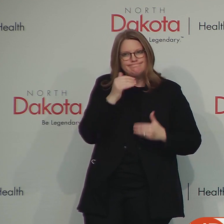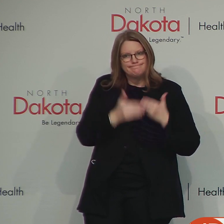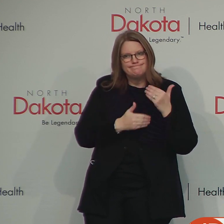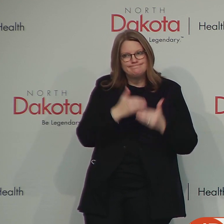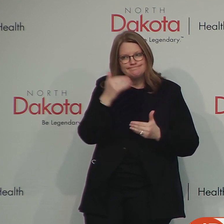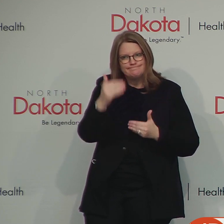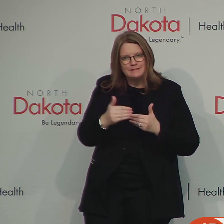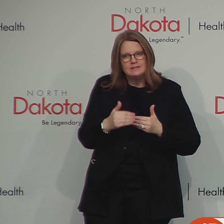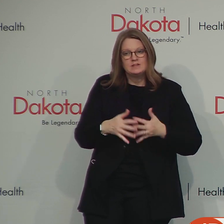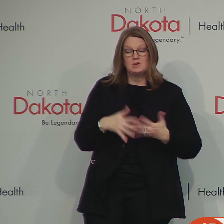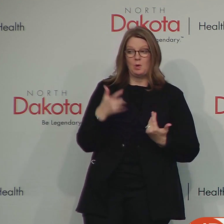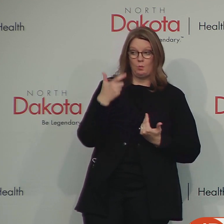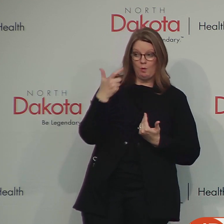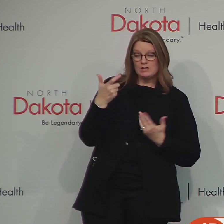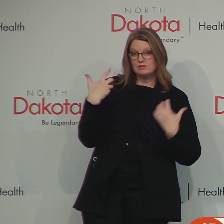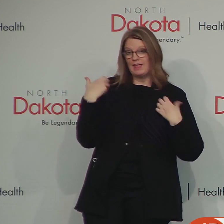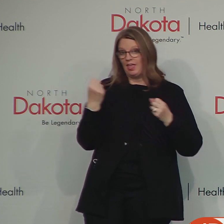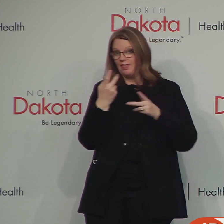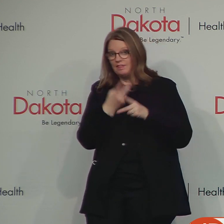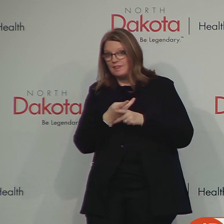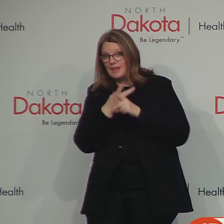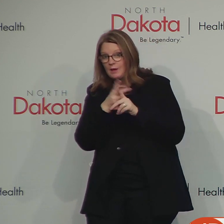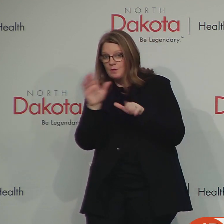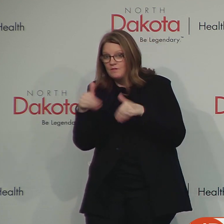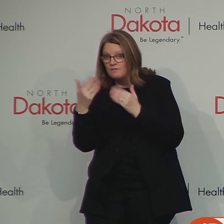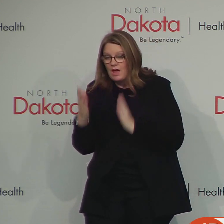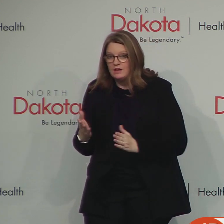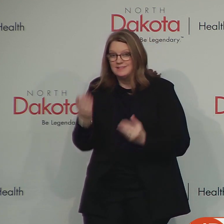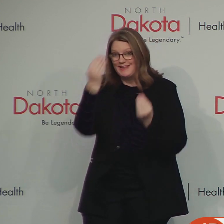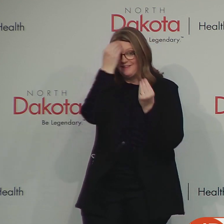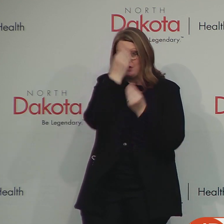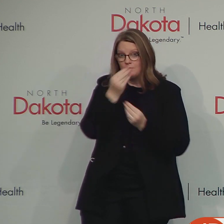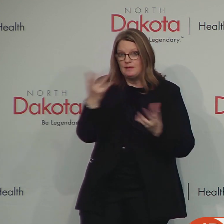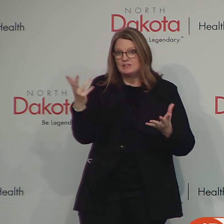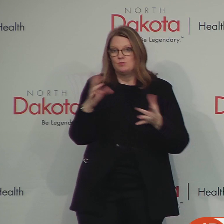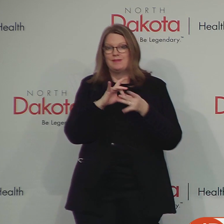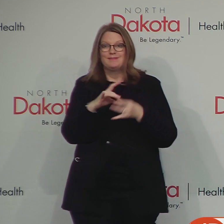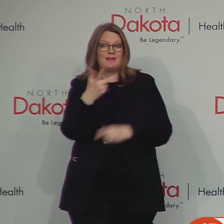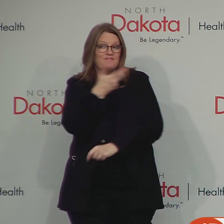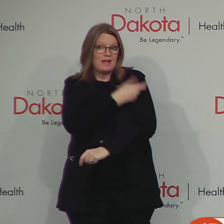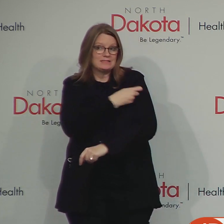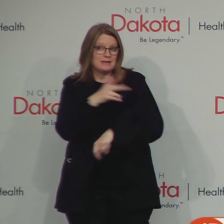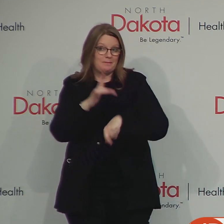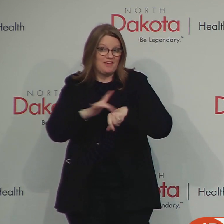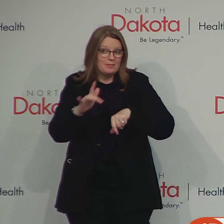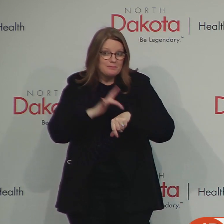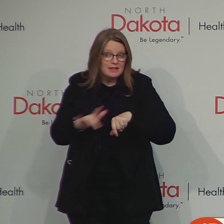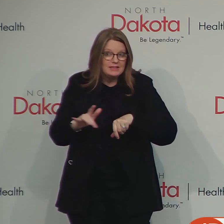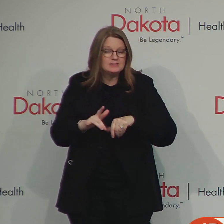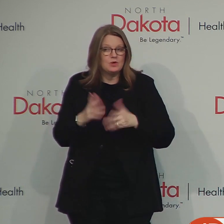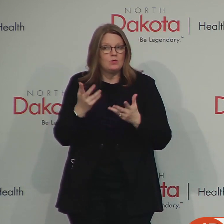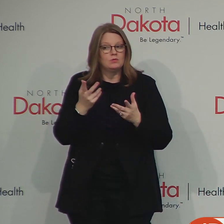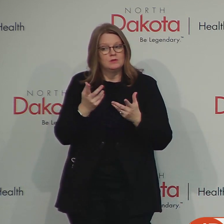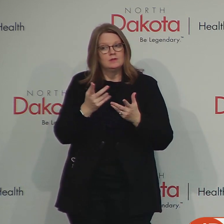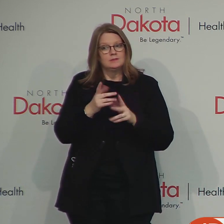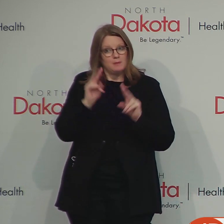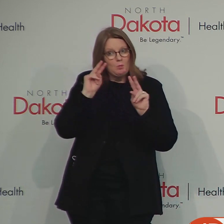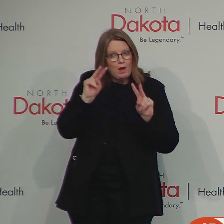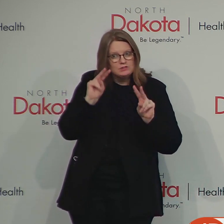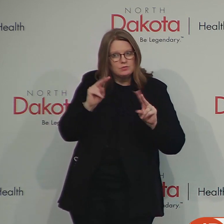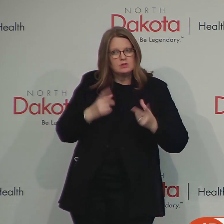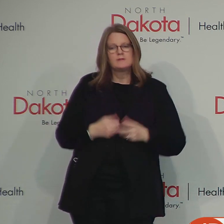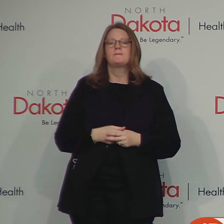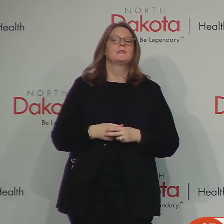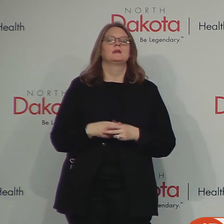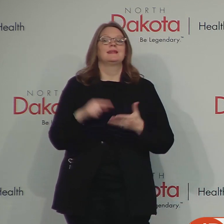local media and healthcare providers and information that's being put out about vaccine availability. Earlier this